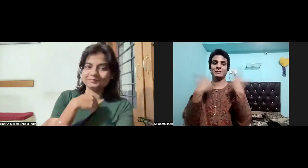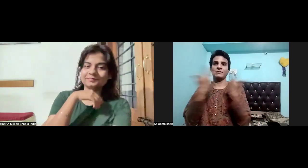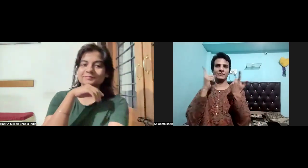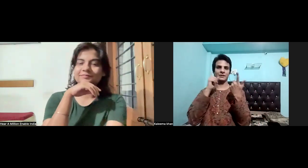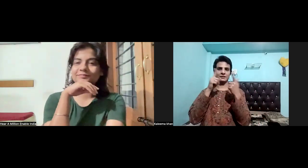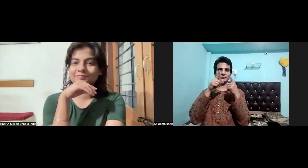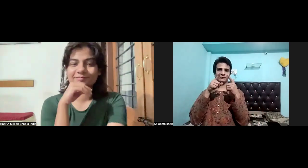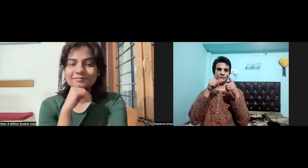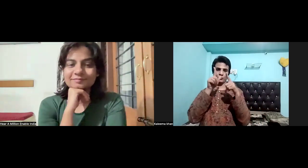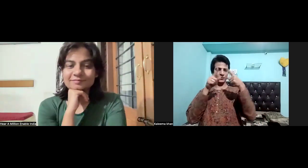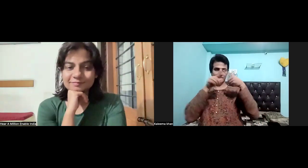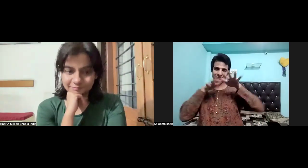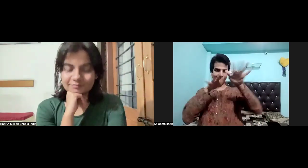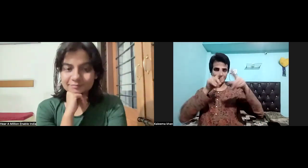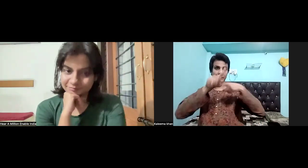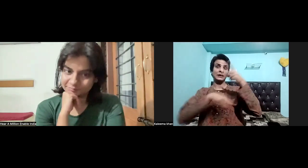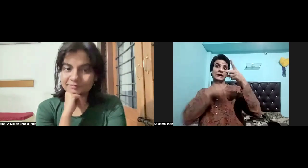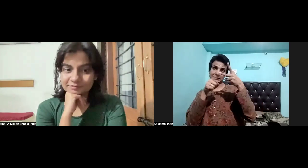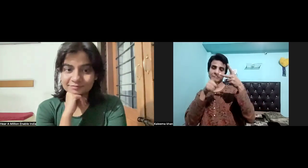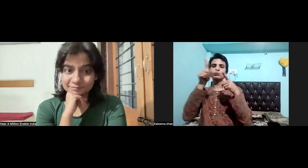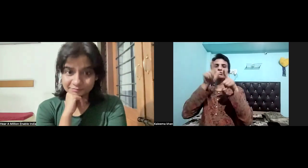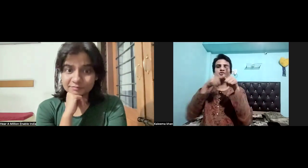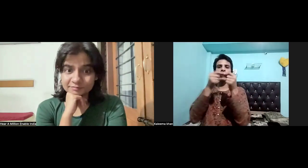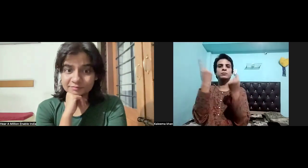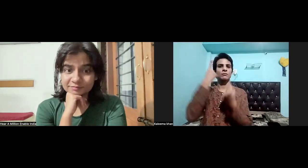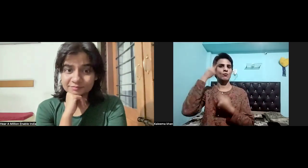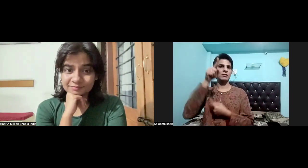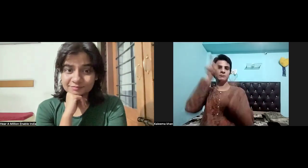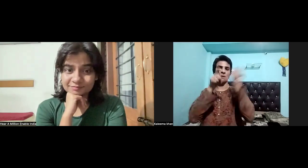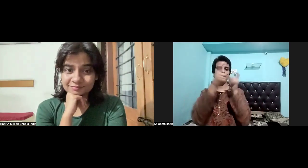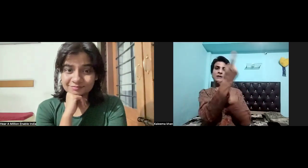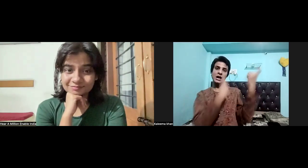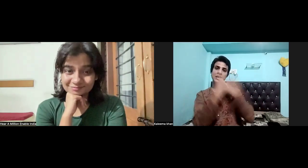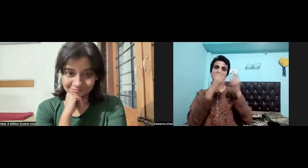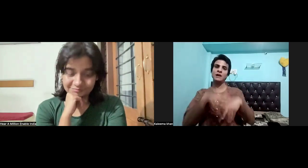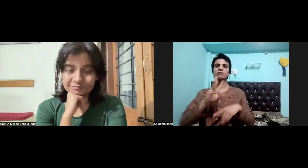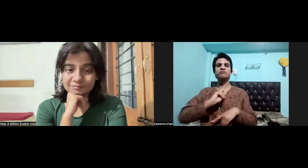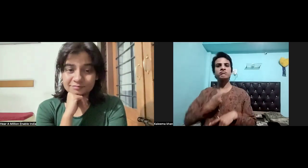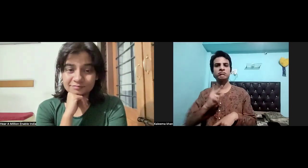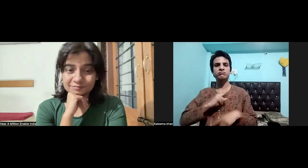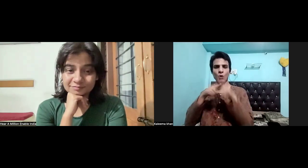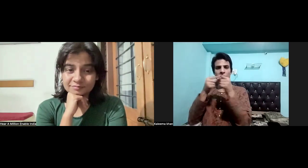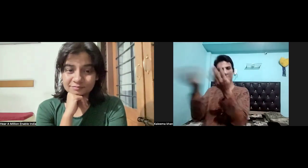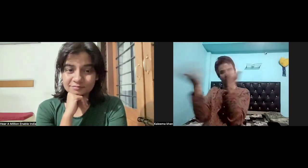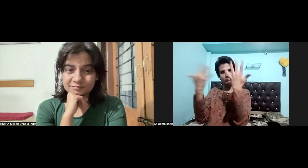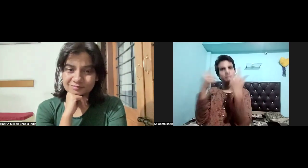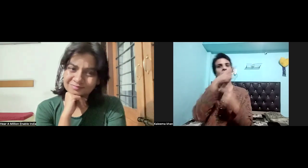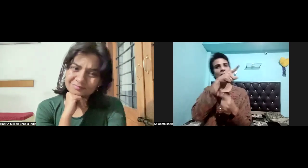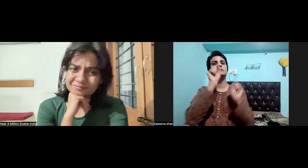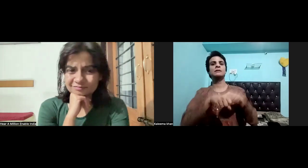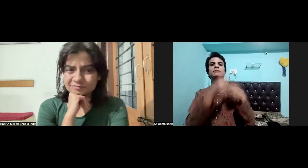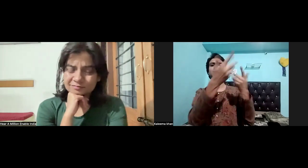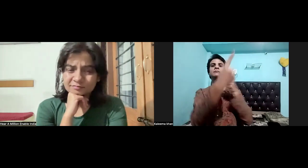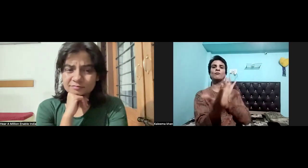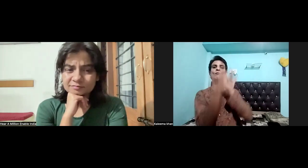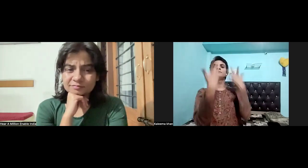how they can help you with the accessibility part too. So one thing, about the Pride March, and second thing about the job as well. So a lot of